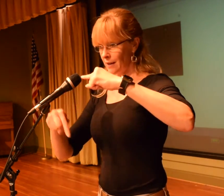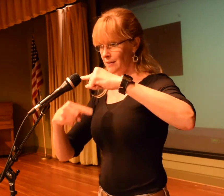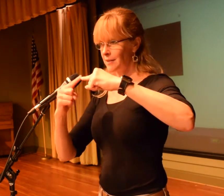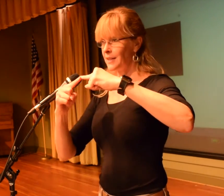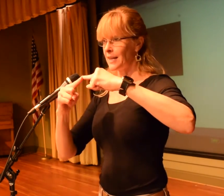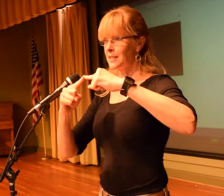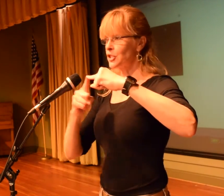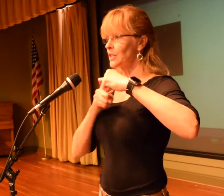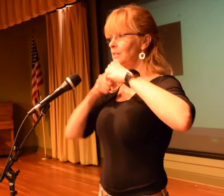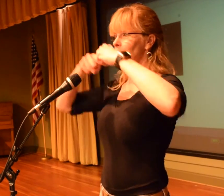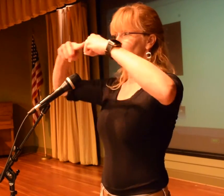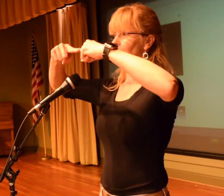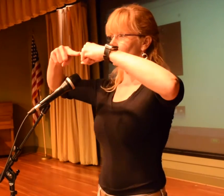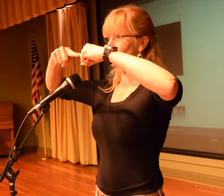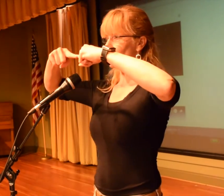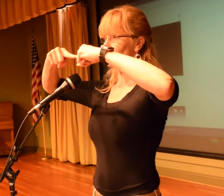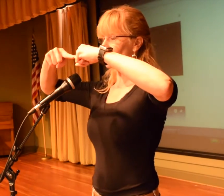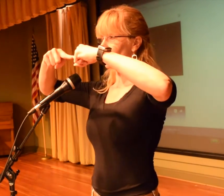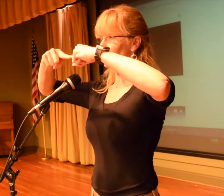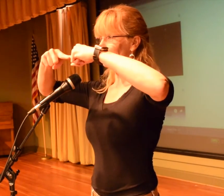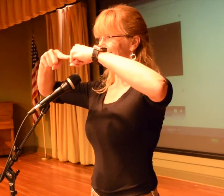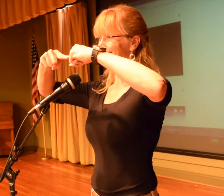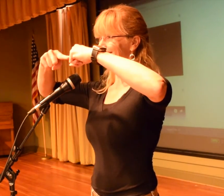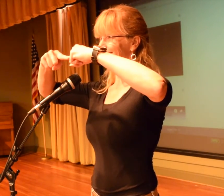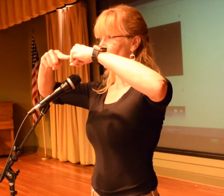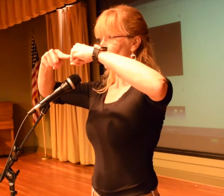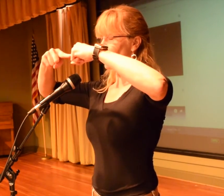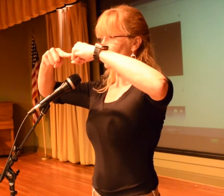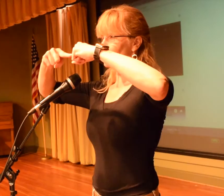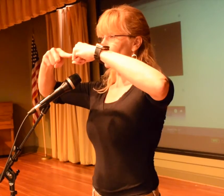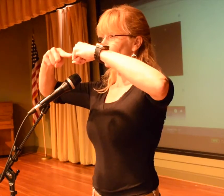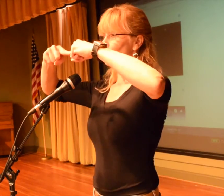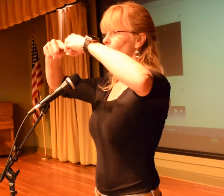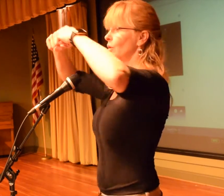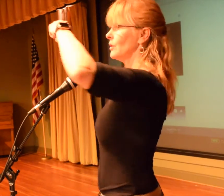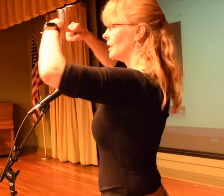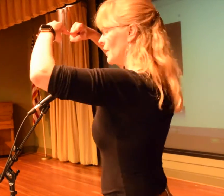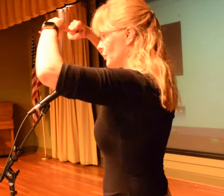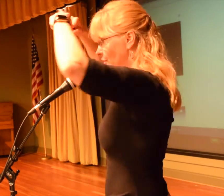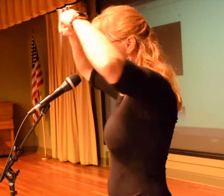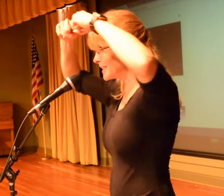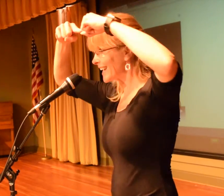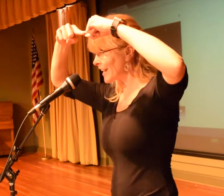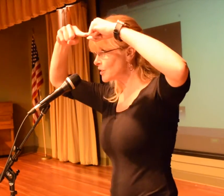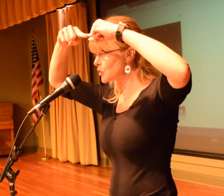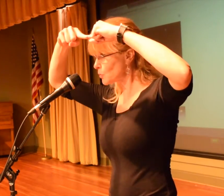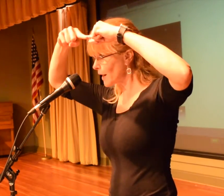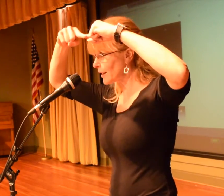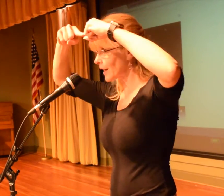When. Yes, it's just touch them both together. Now take your, if your dominant hand is your right